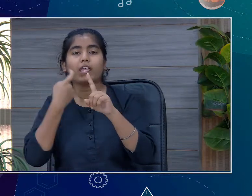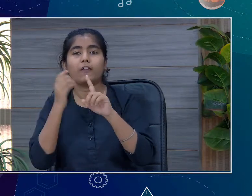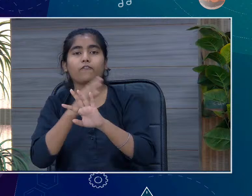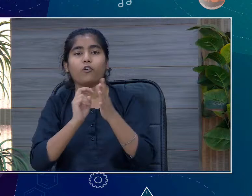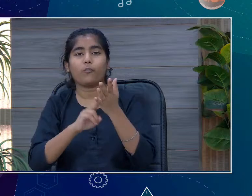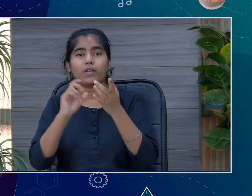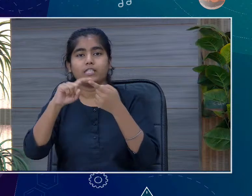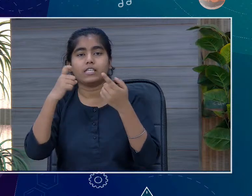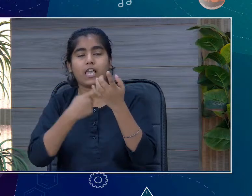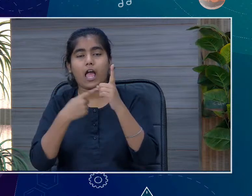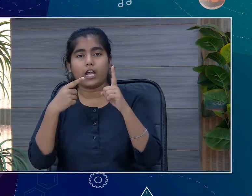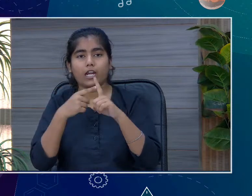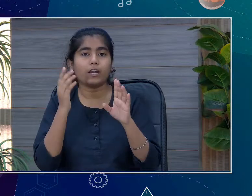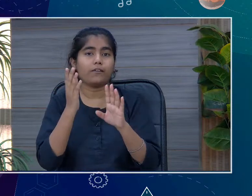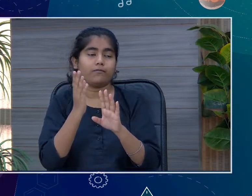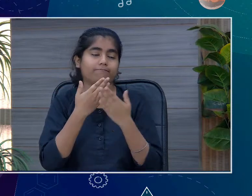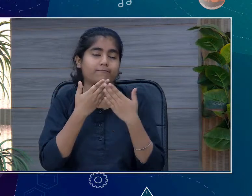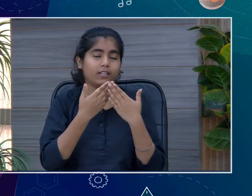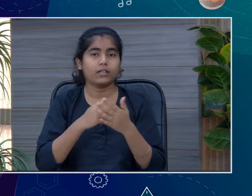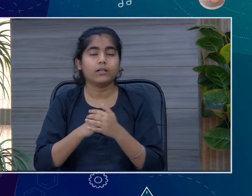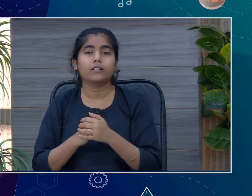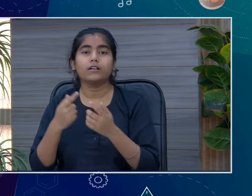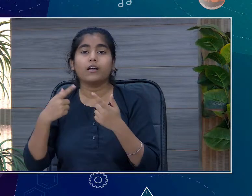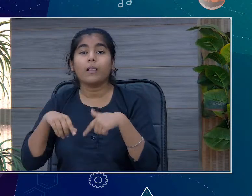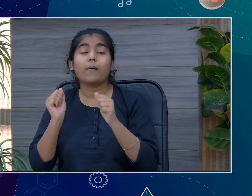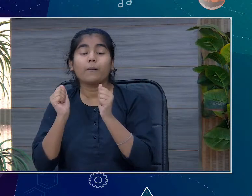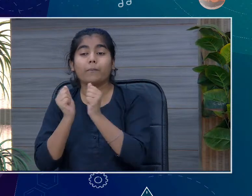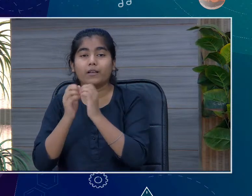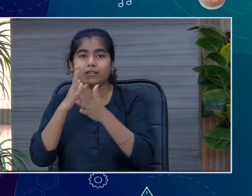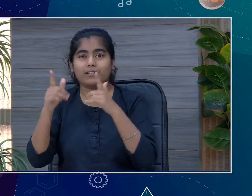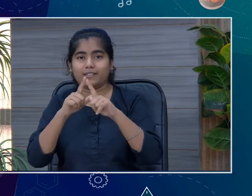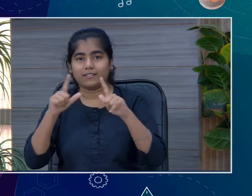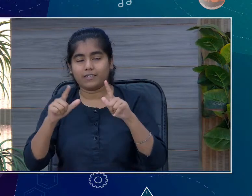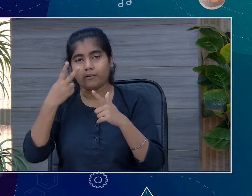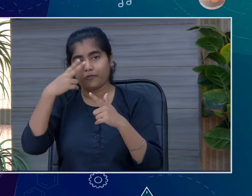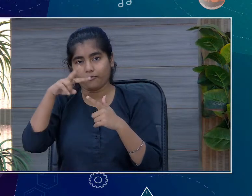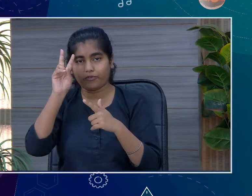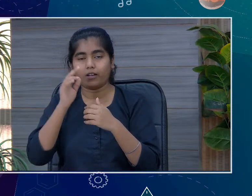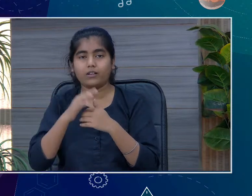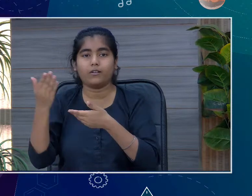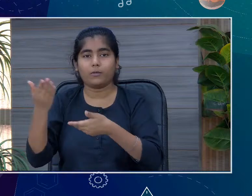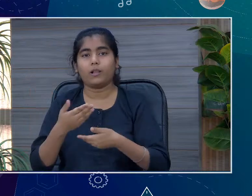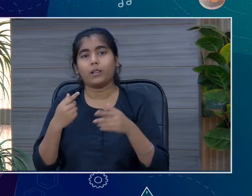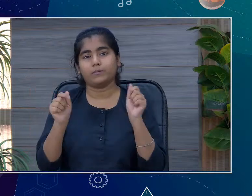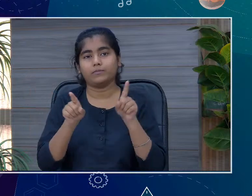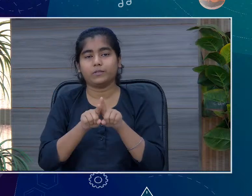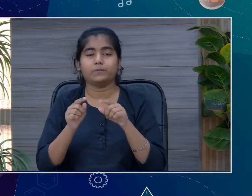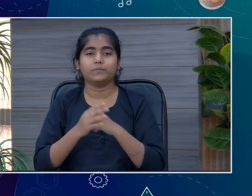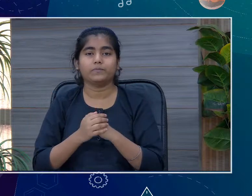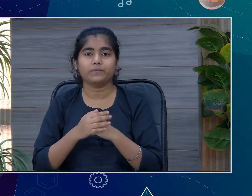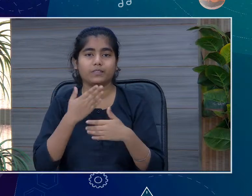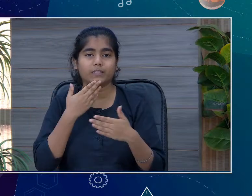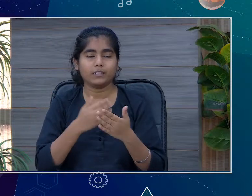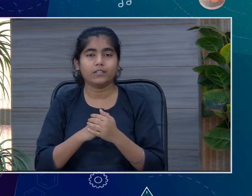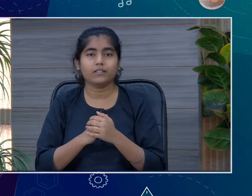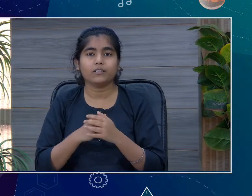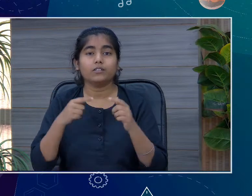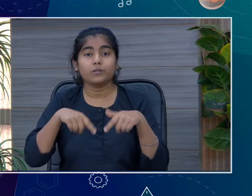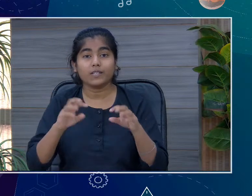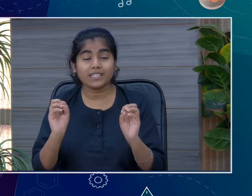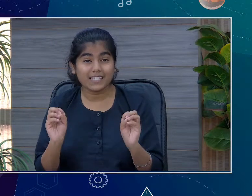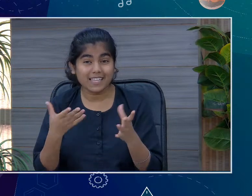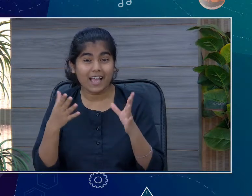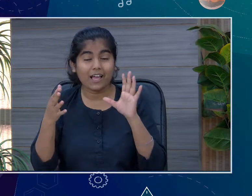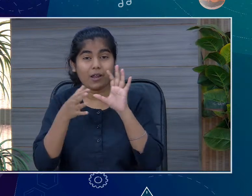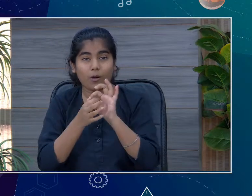And also you can see Payal Saini, the sign language interpreter. I welcome you all. I welcome you as well, Payal. Thank you. All right. So let's start